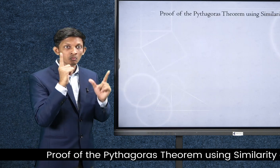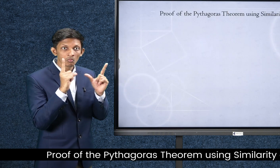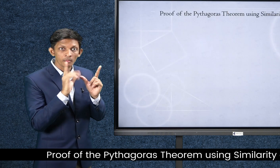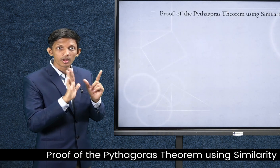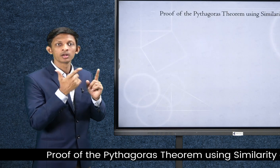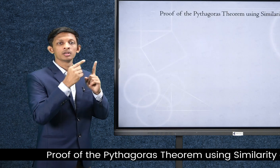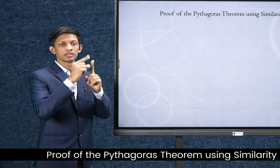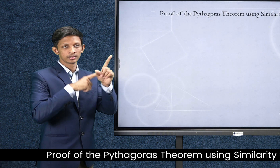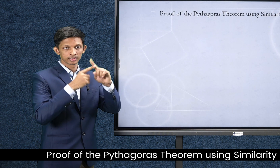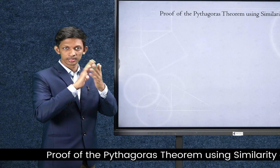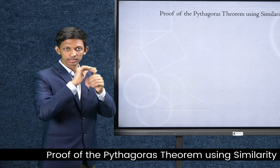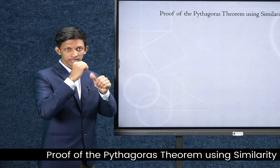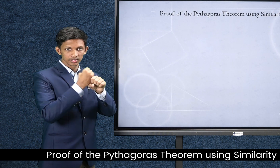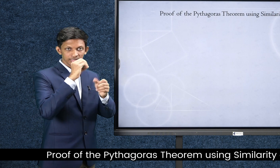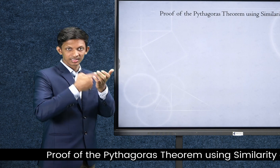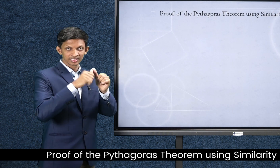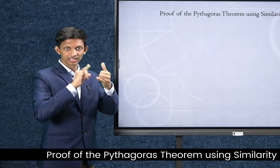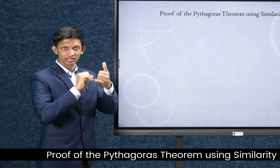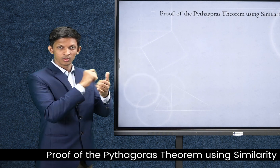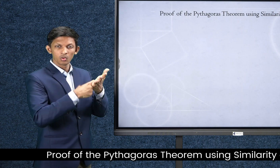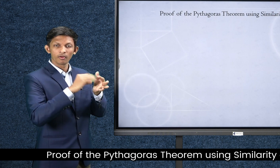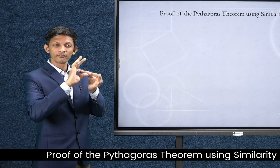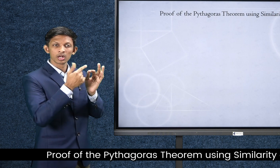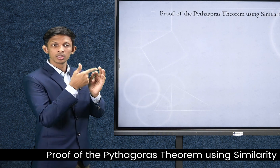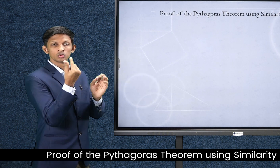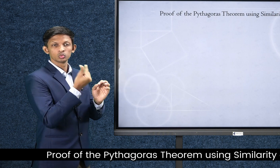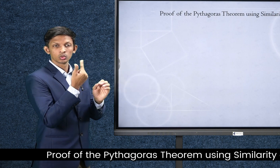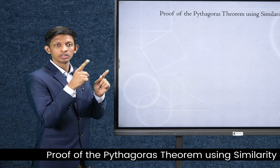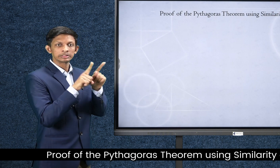Proof of the Pythagoras theorem using similarity of triangles.